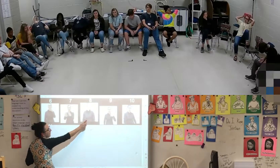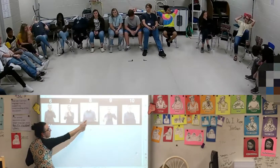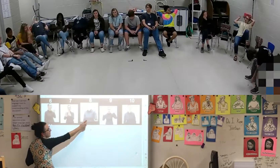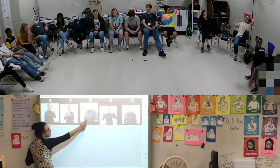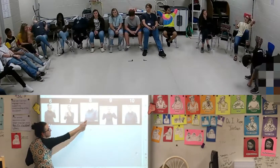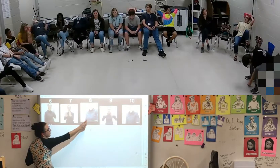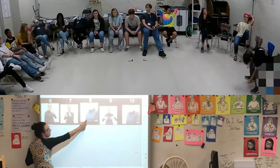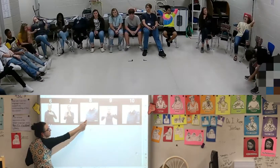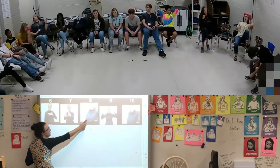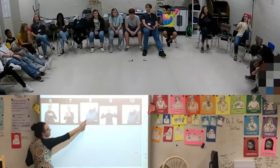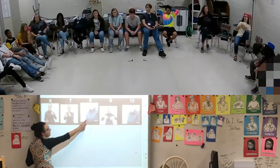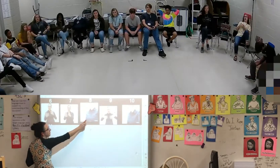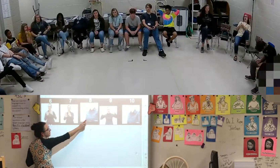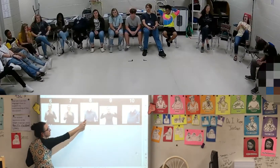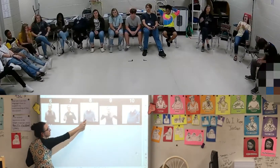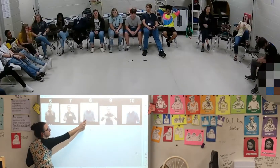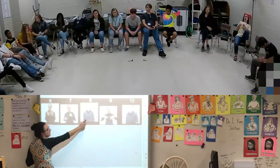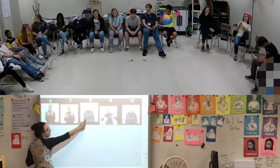Alright, this one.